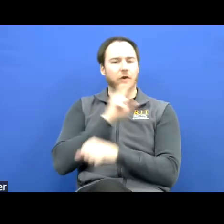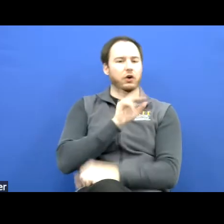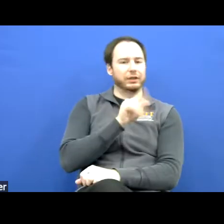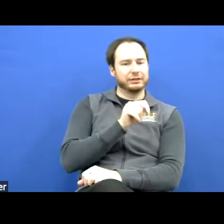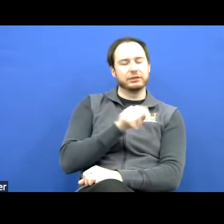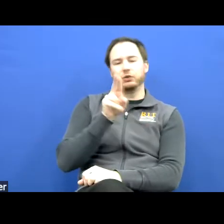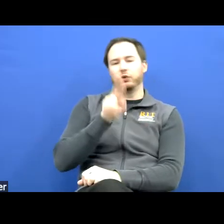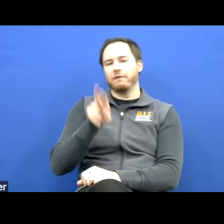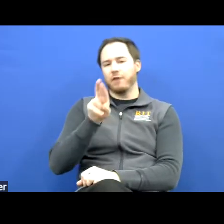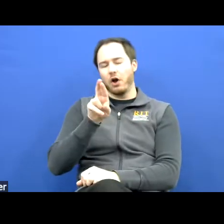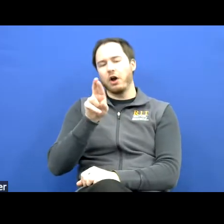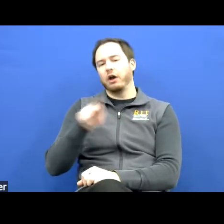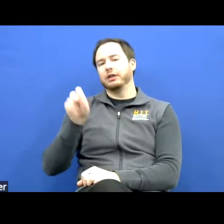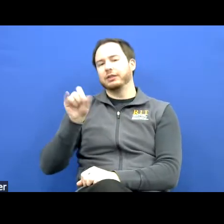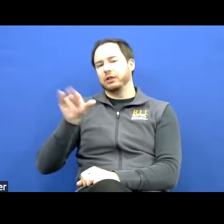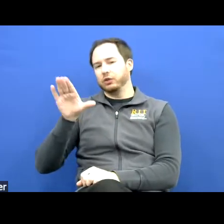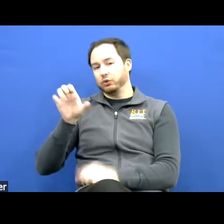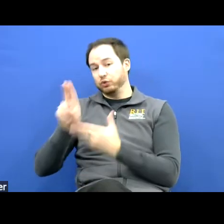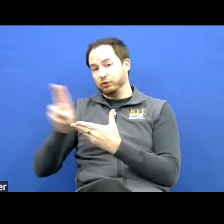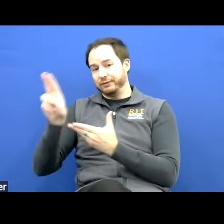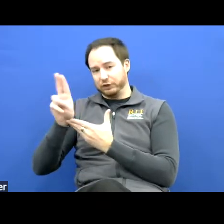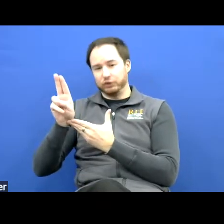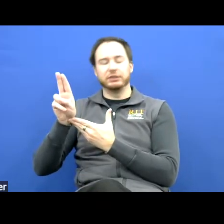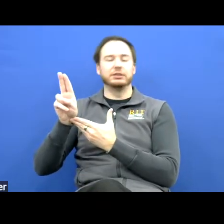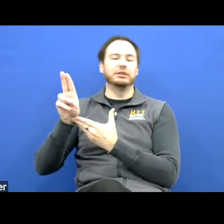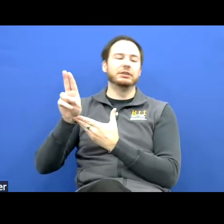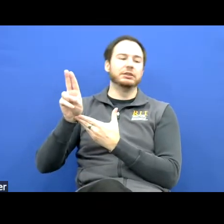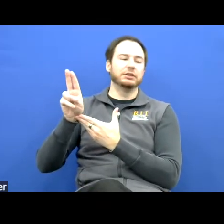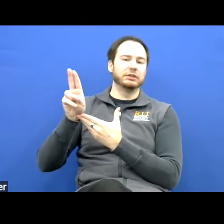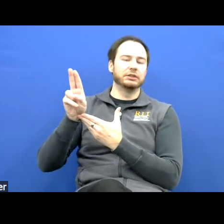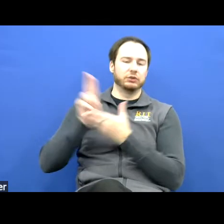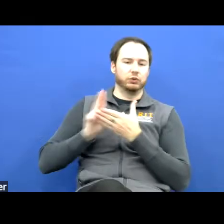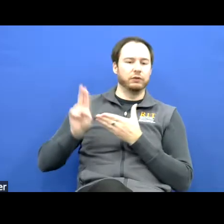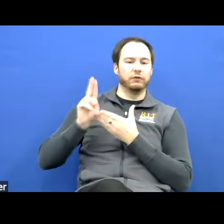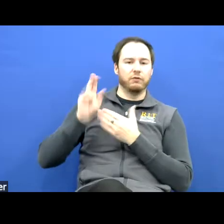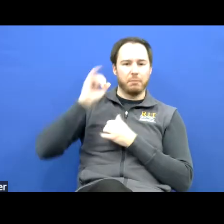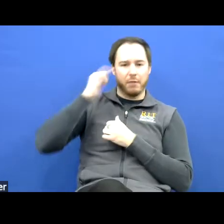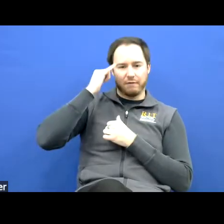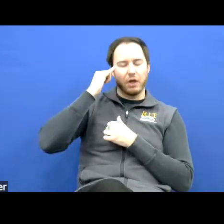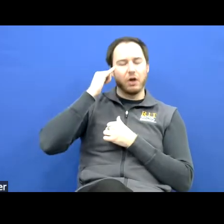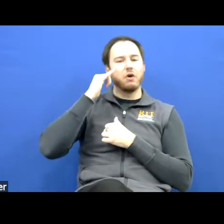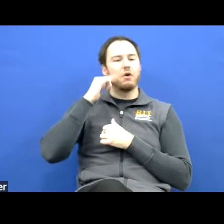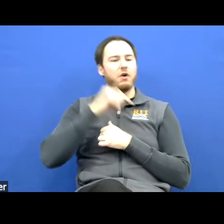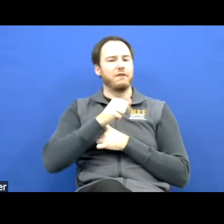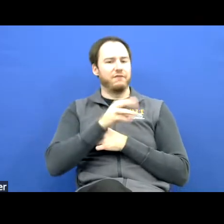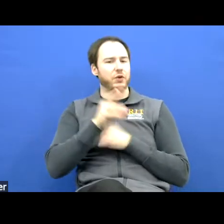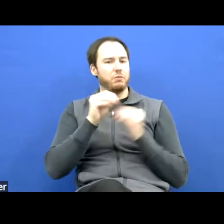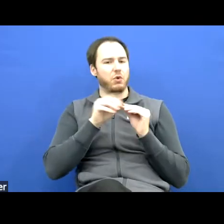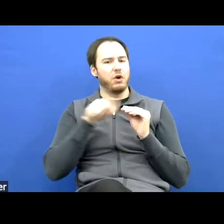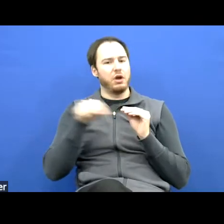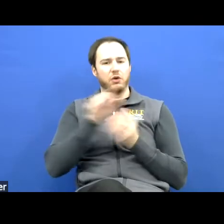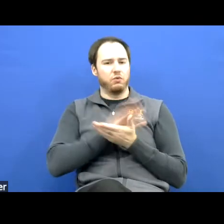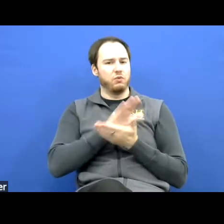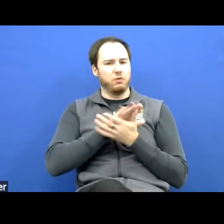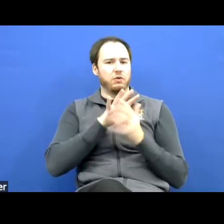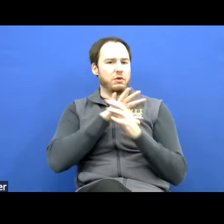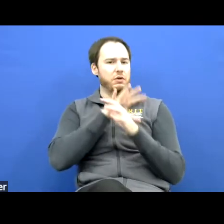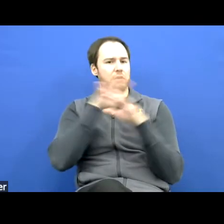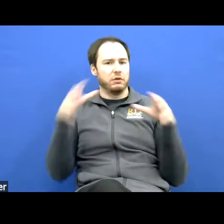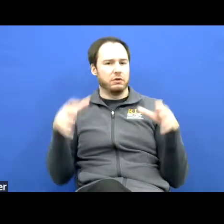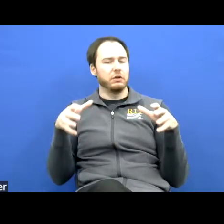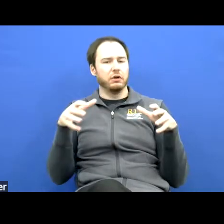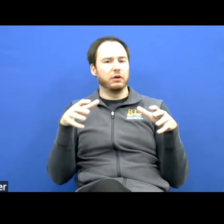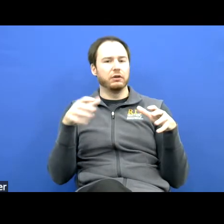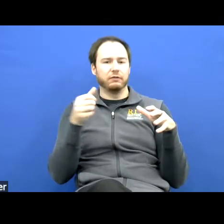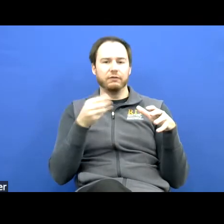U of R, Syracuse University, University of Buffalo, and a couple other schools, including a number